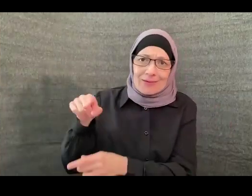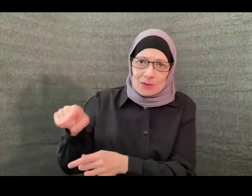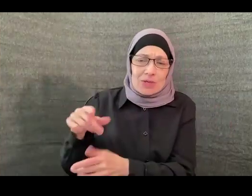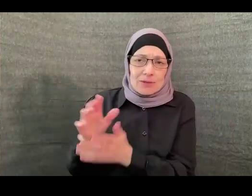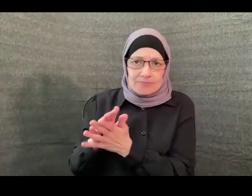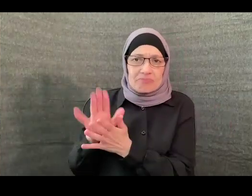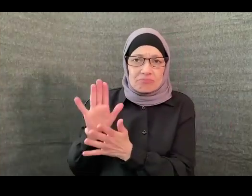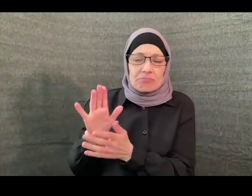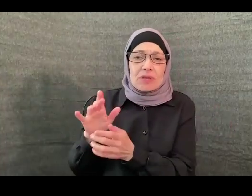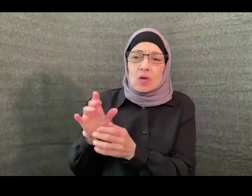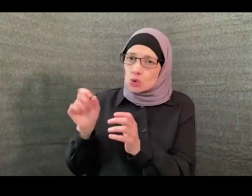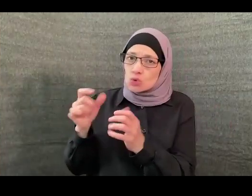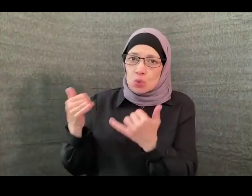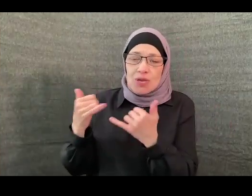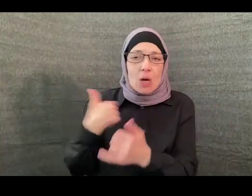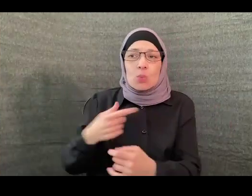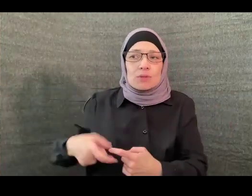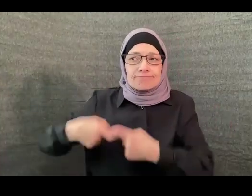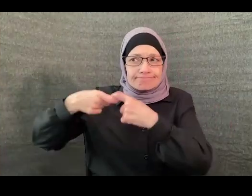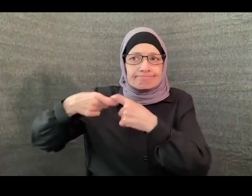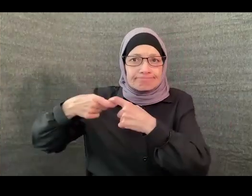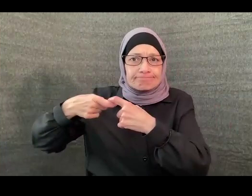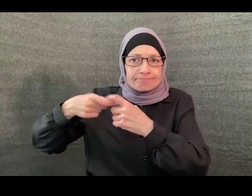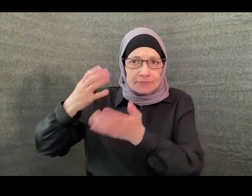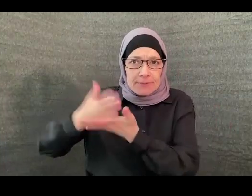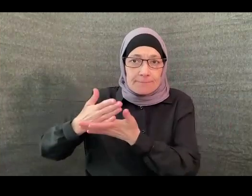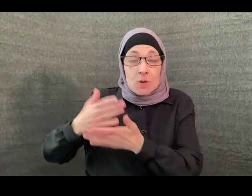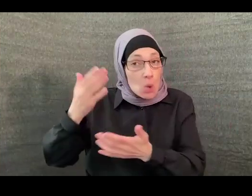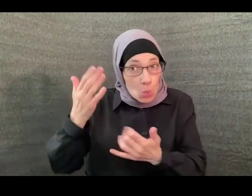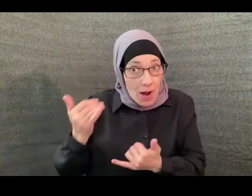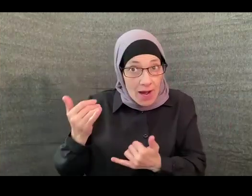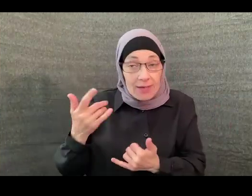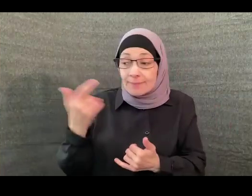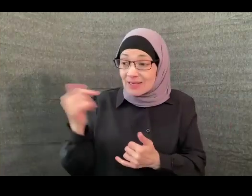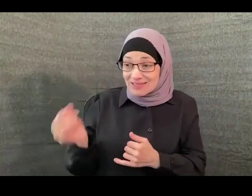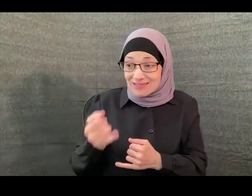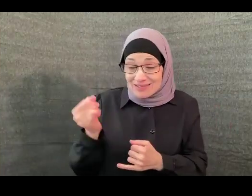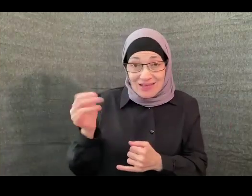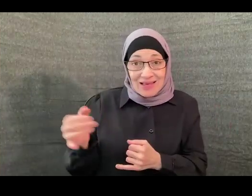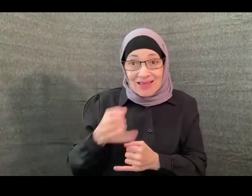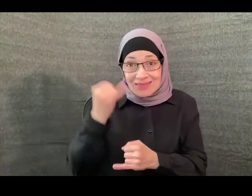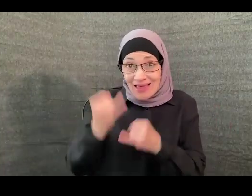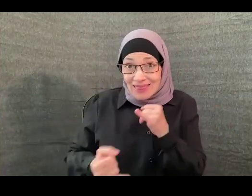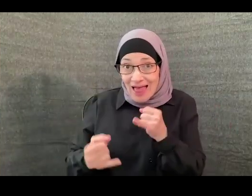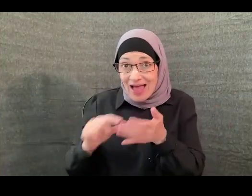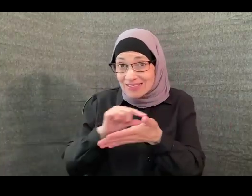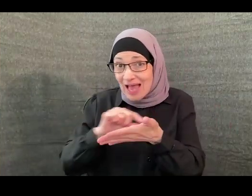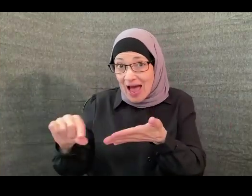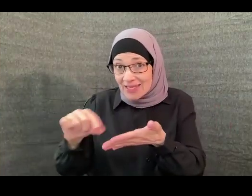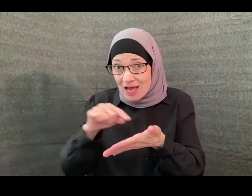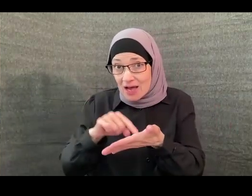This will stop right here, because the ayah, last ayah on the subject, sent them to